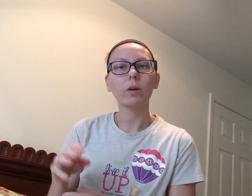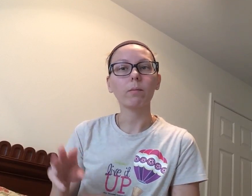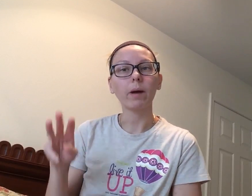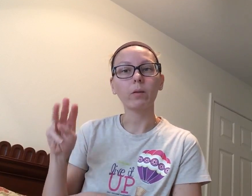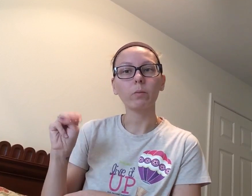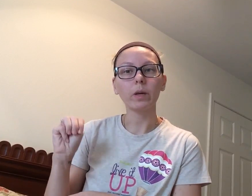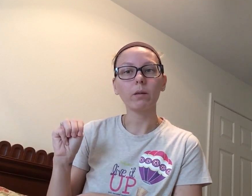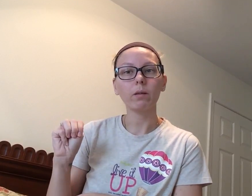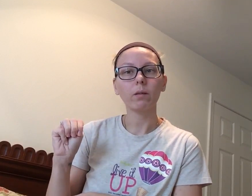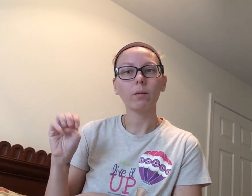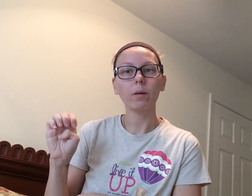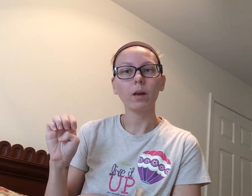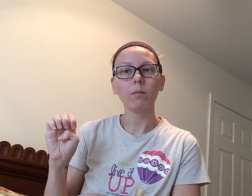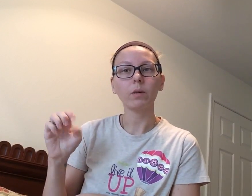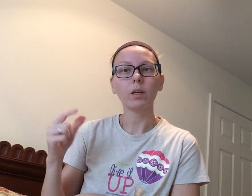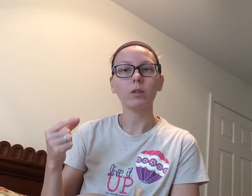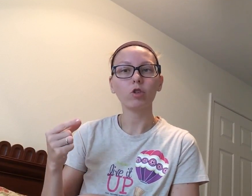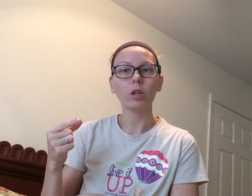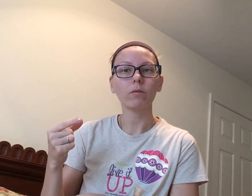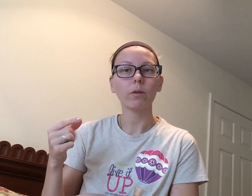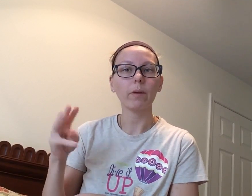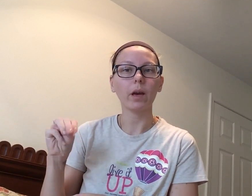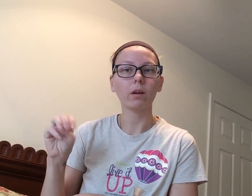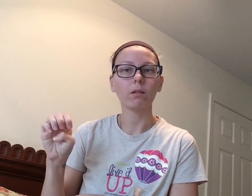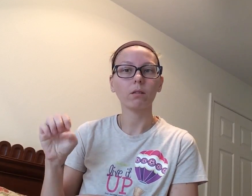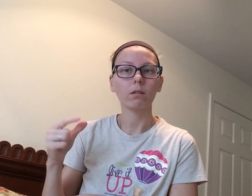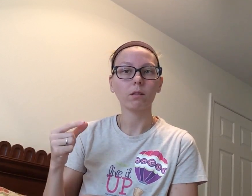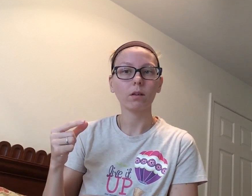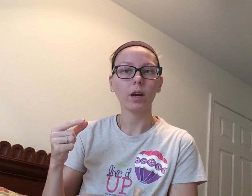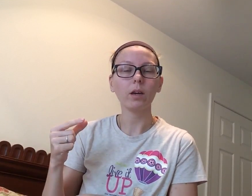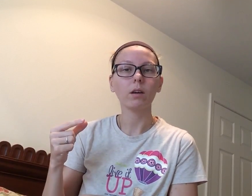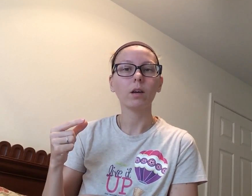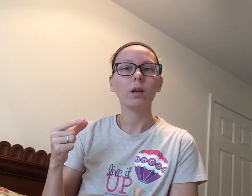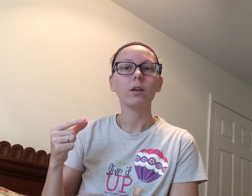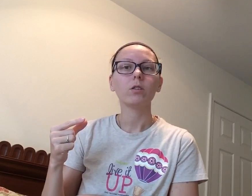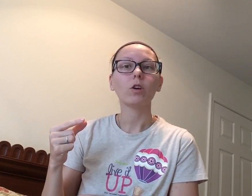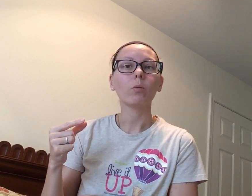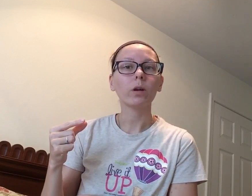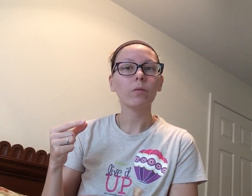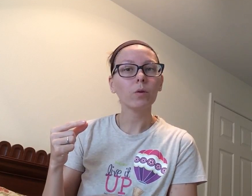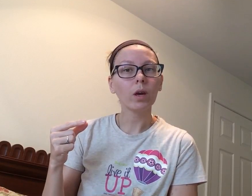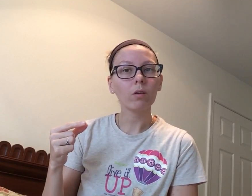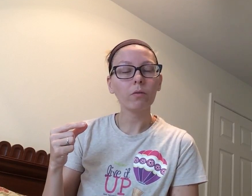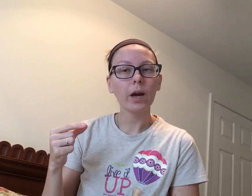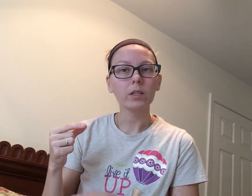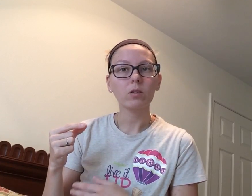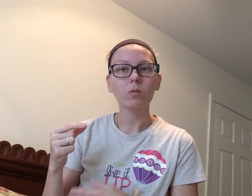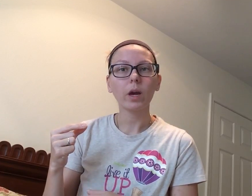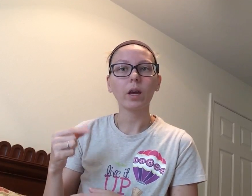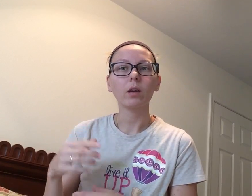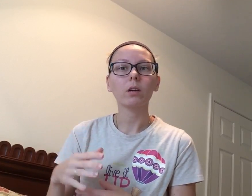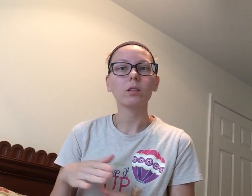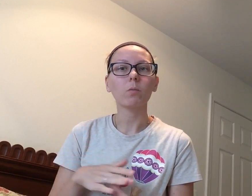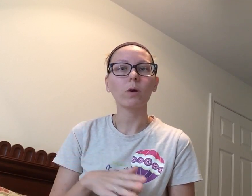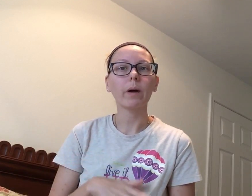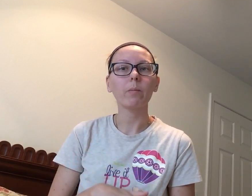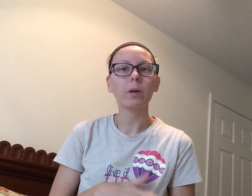again, mine would be M-E-G for Meg. Okay? Don't worry if you can't go fast. It's okay. It's more about